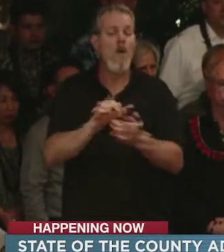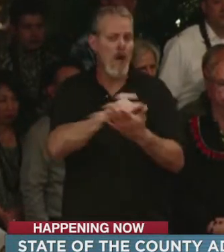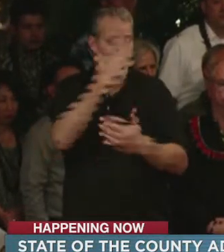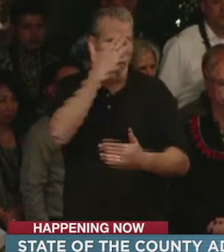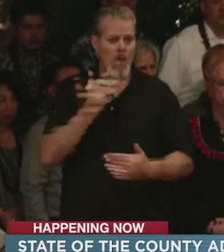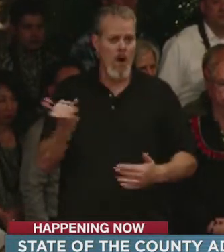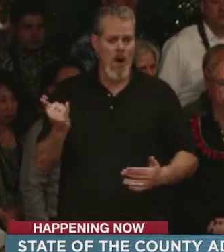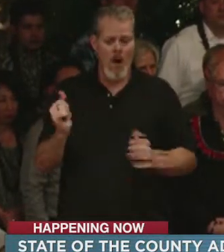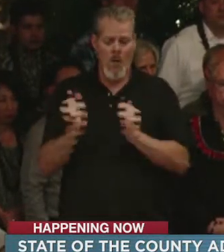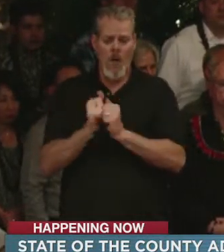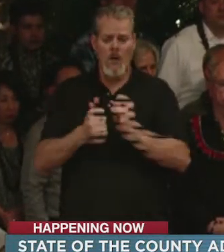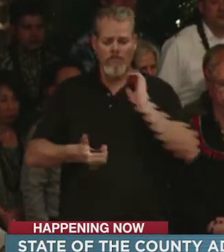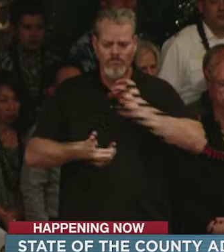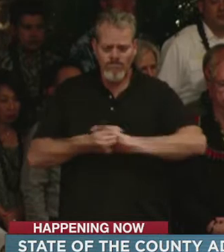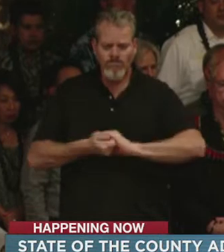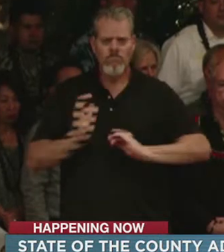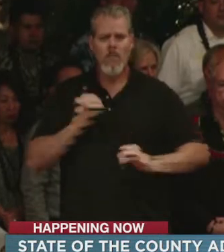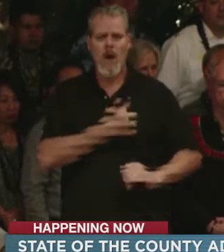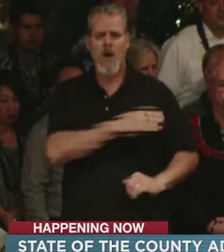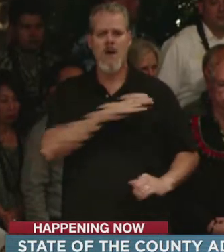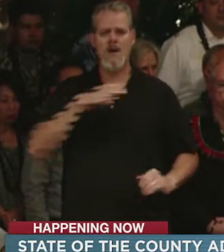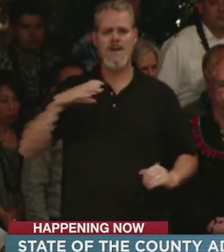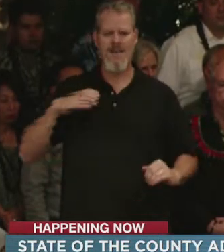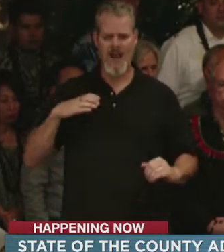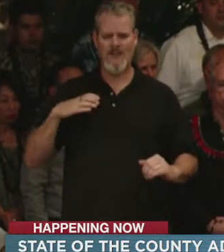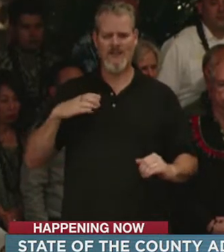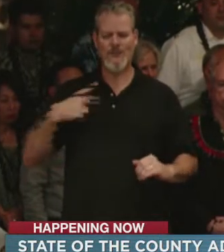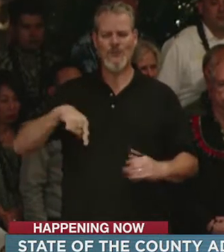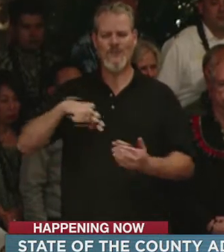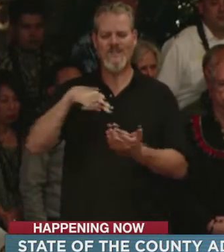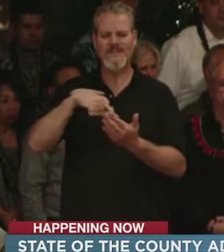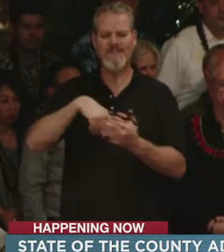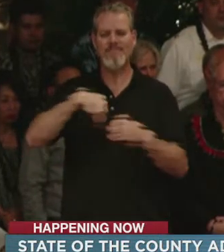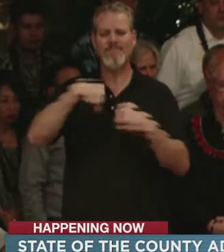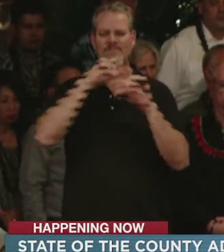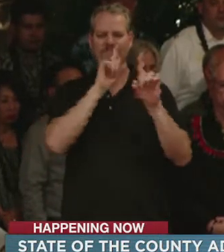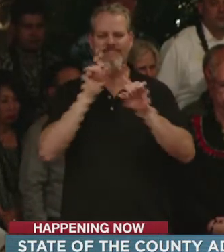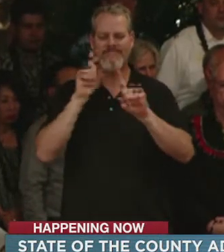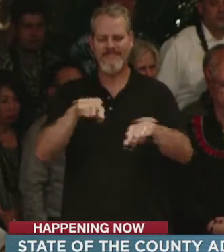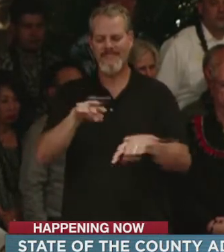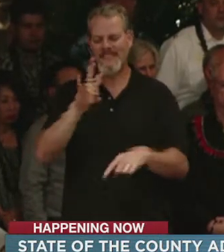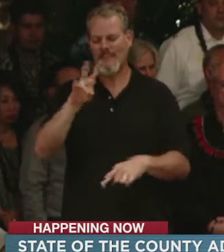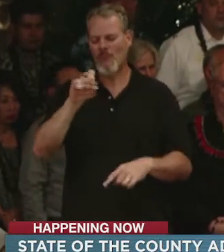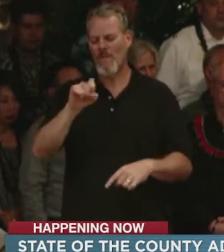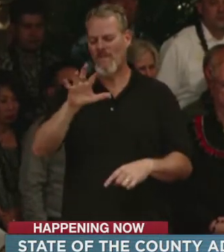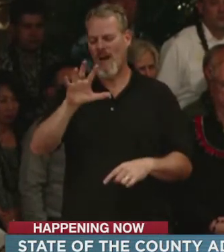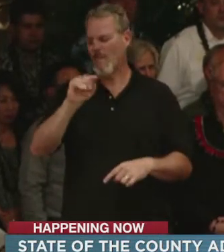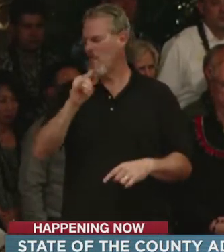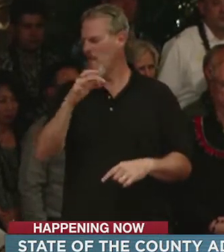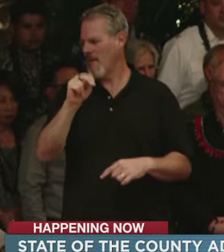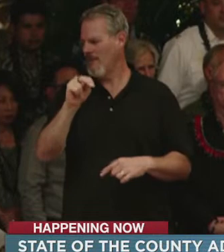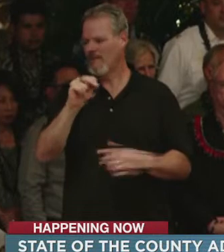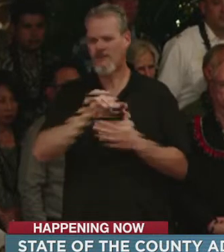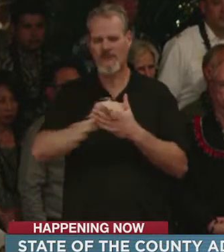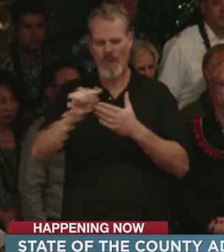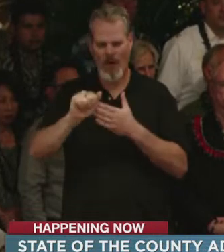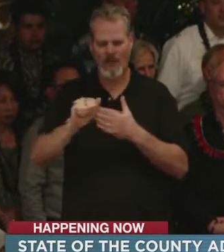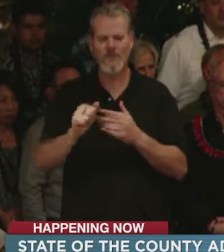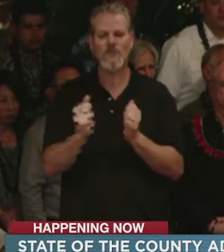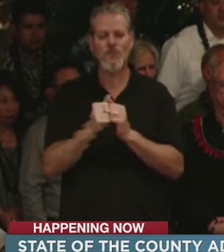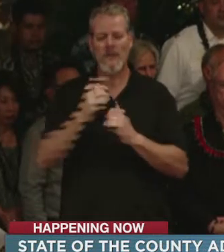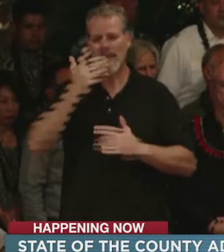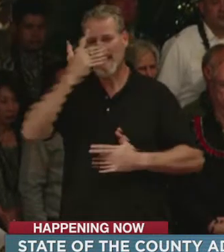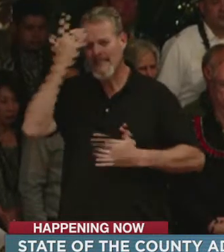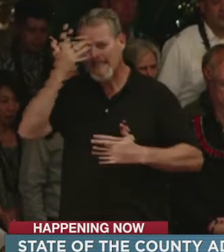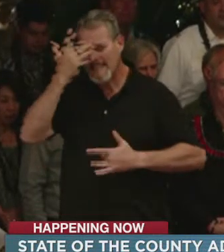county council, we've dedicated $7.5 million this year alone to help with detoxification, mental illness,